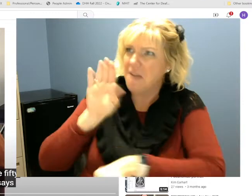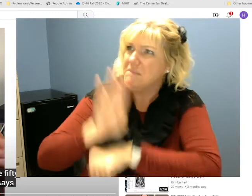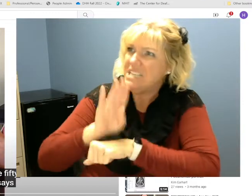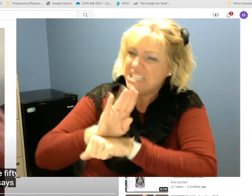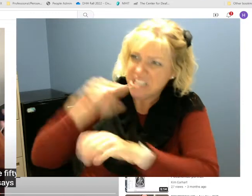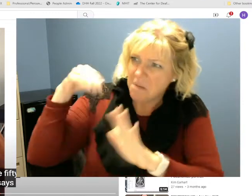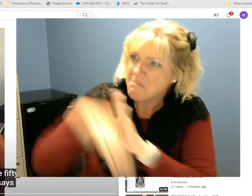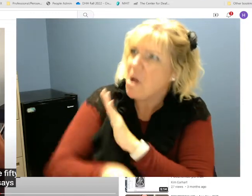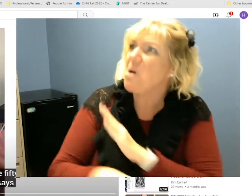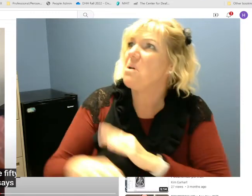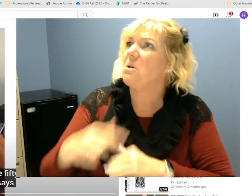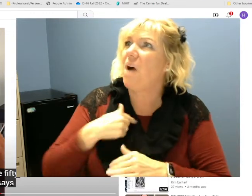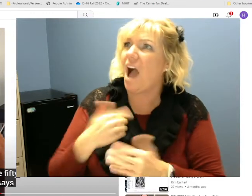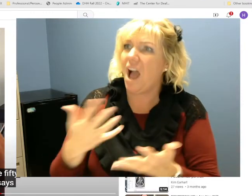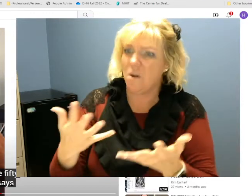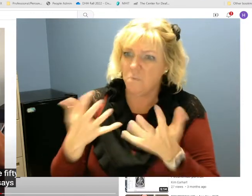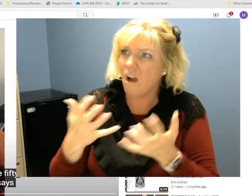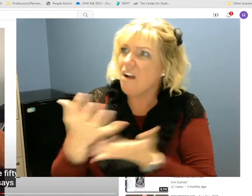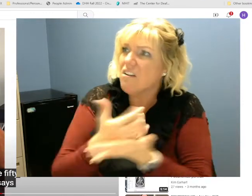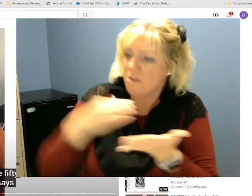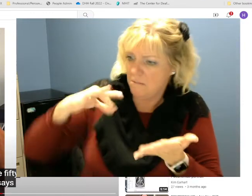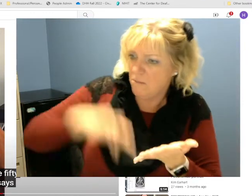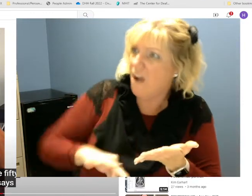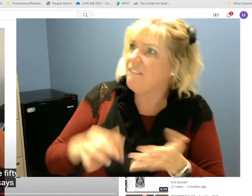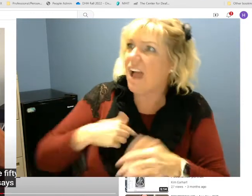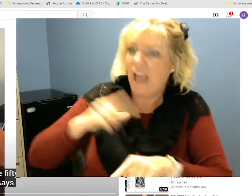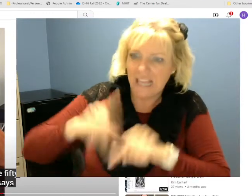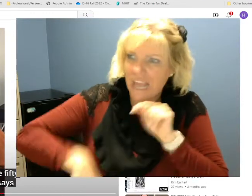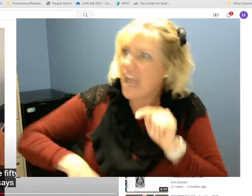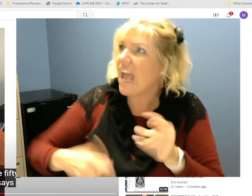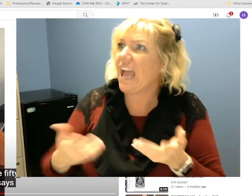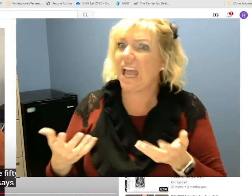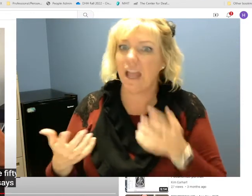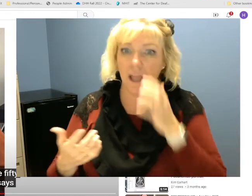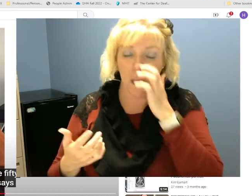not understand? I won't make 50 cents. This ruins me.